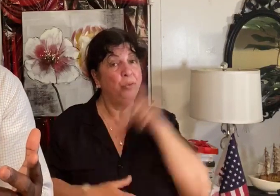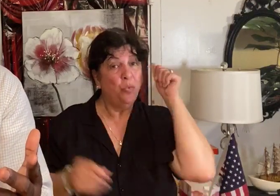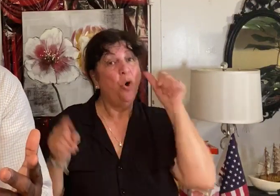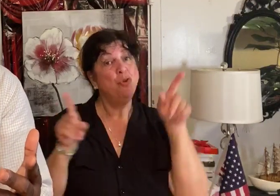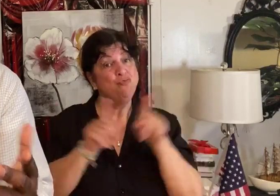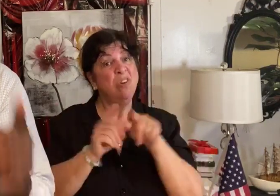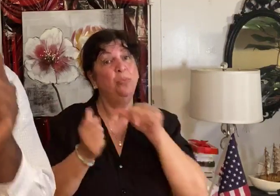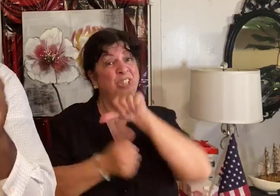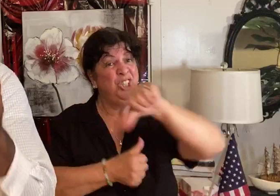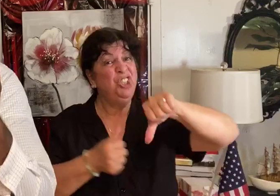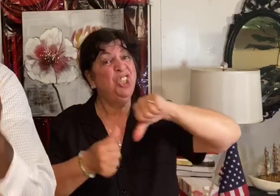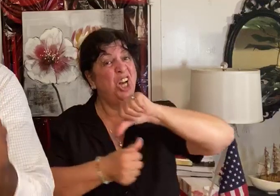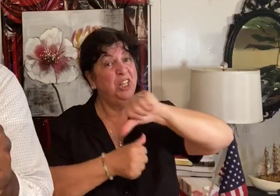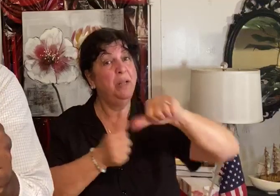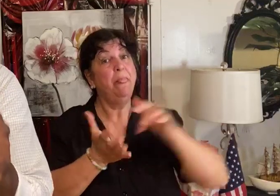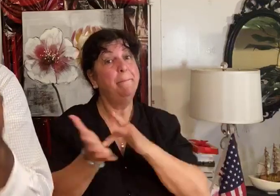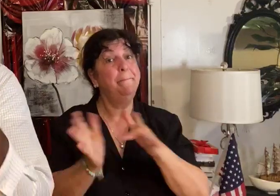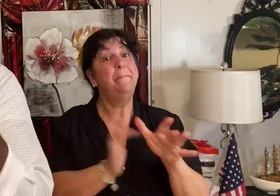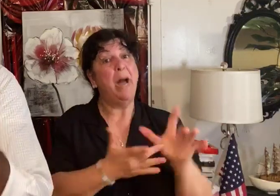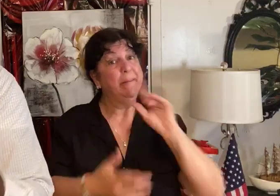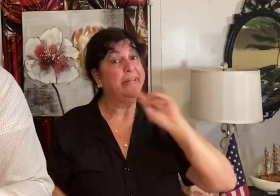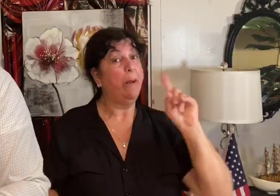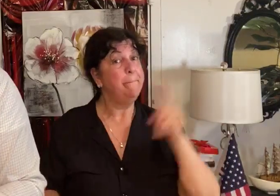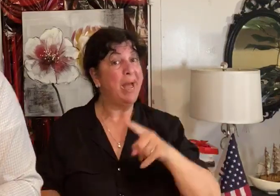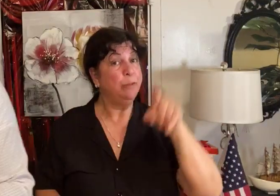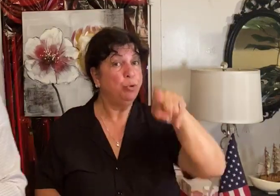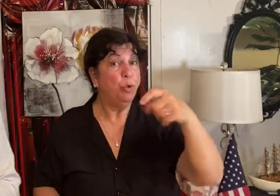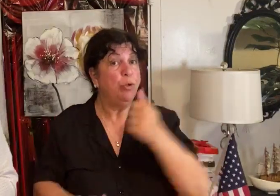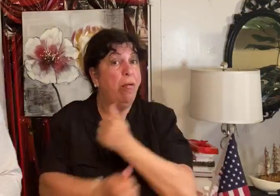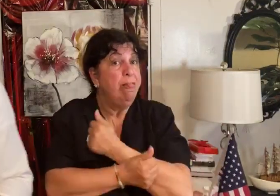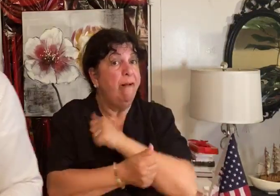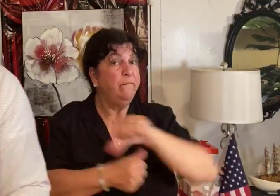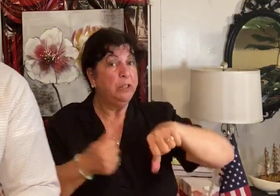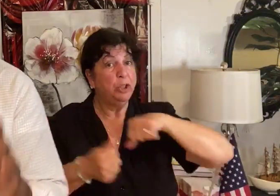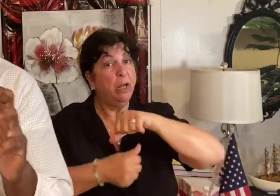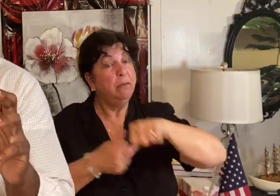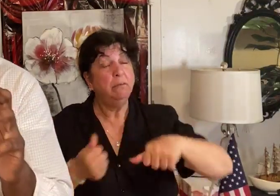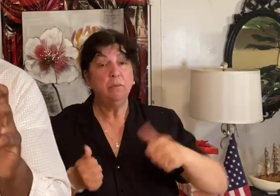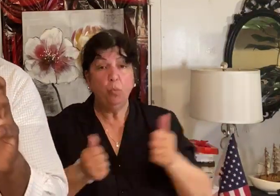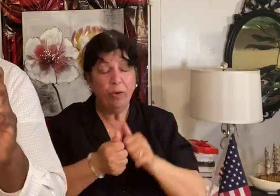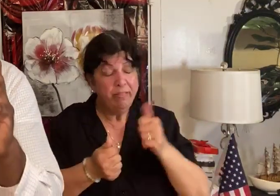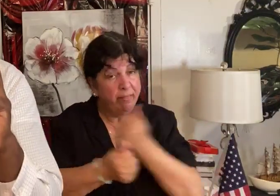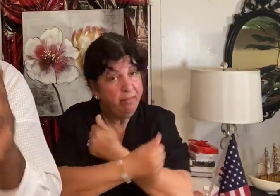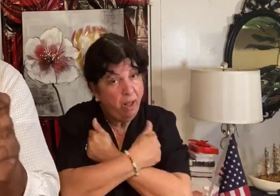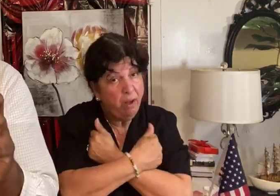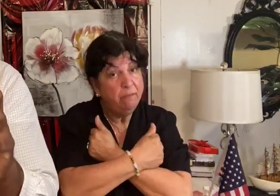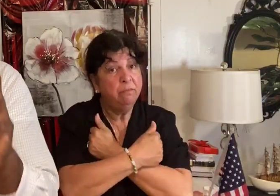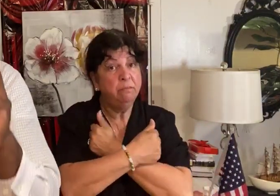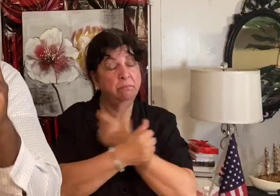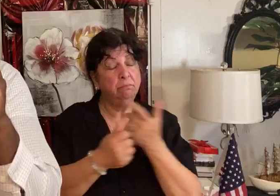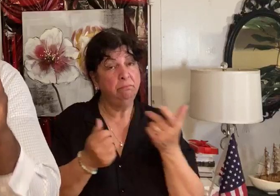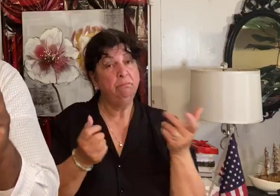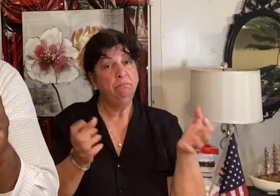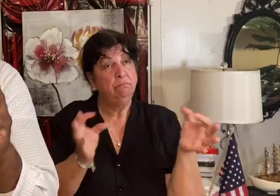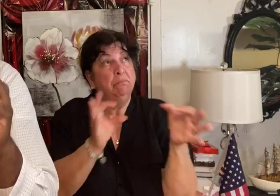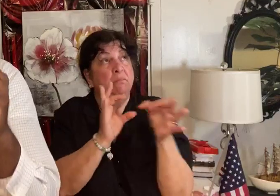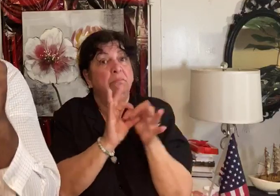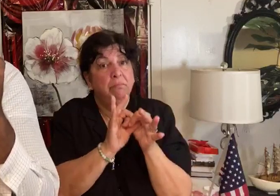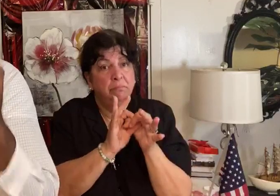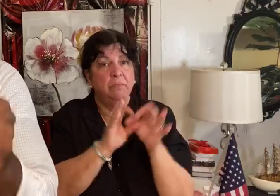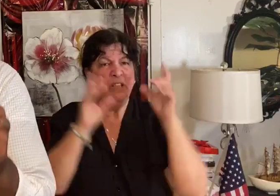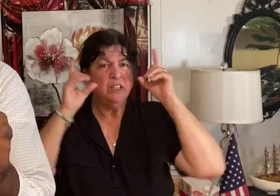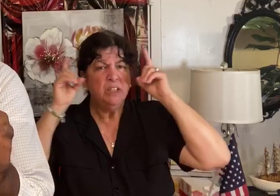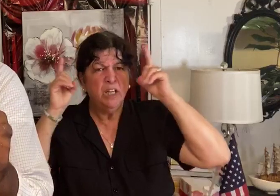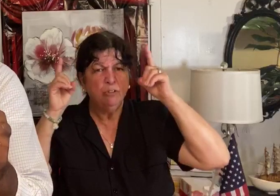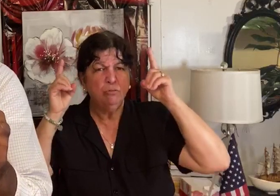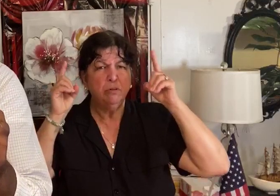another, aren't we? The Bible commands we're to love one another. And so with love that binds us, with this doctrine